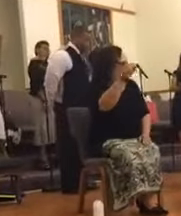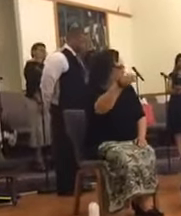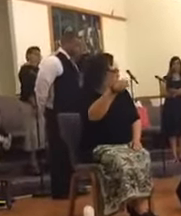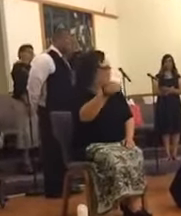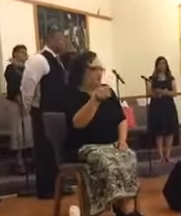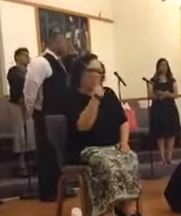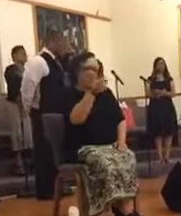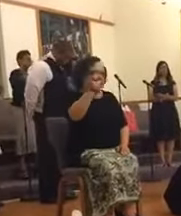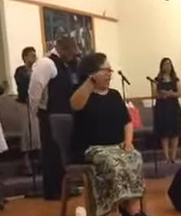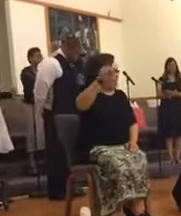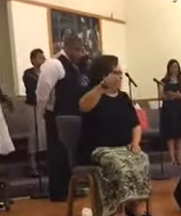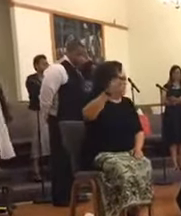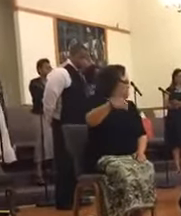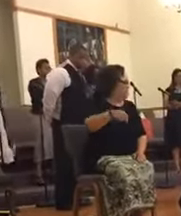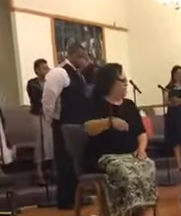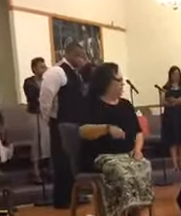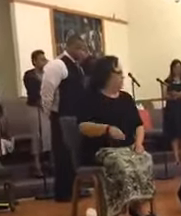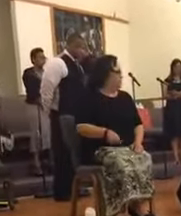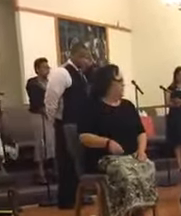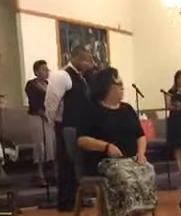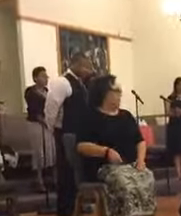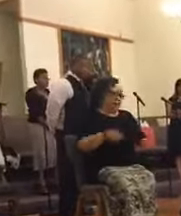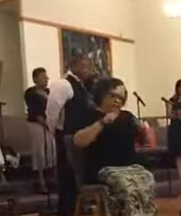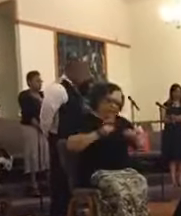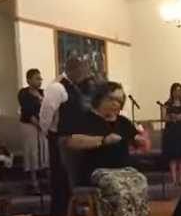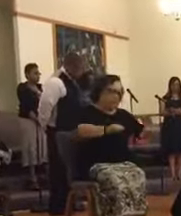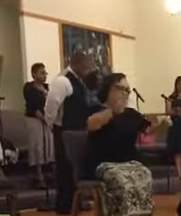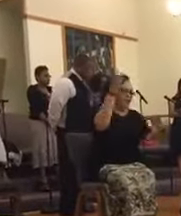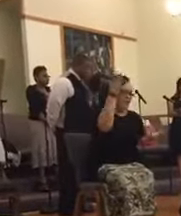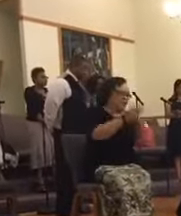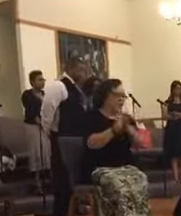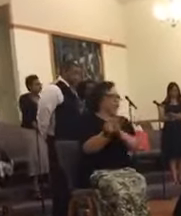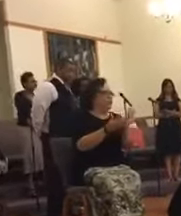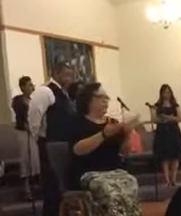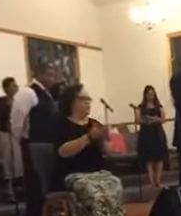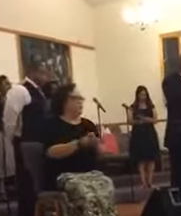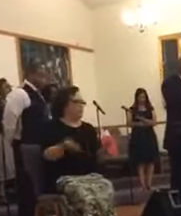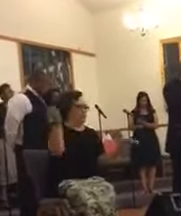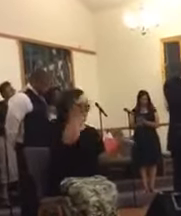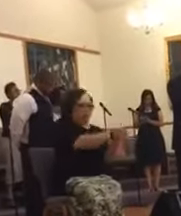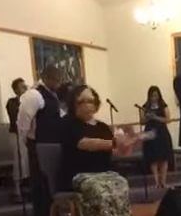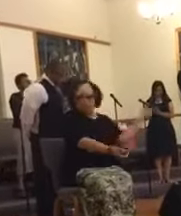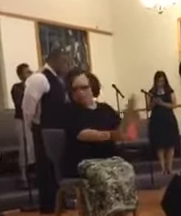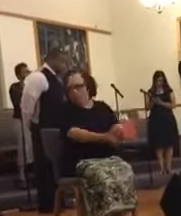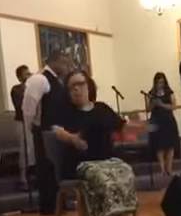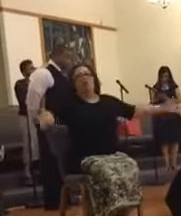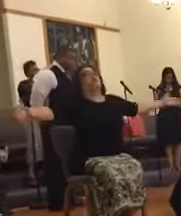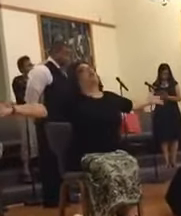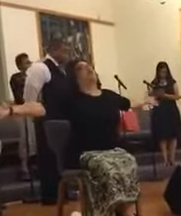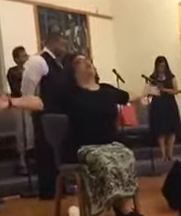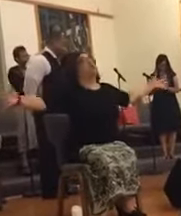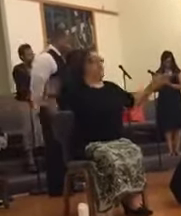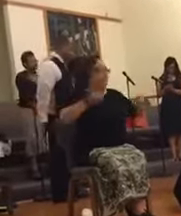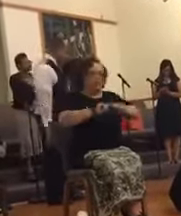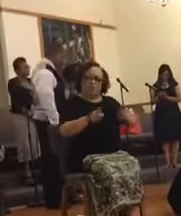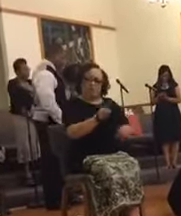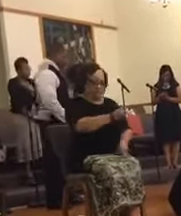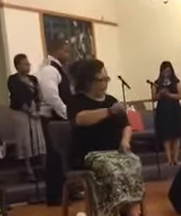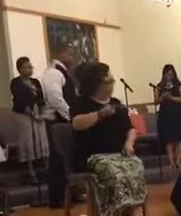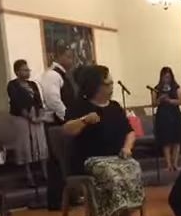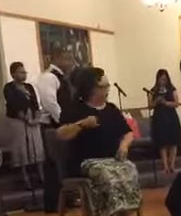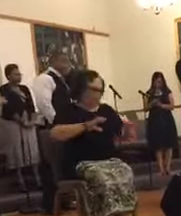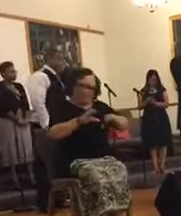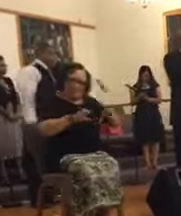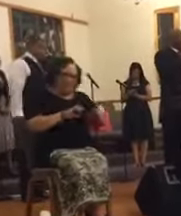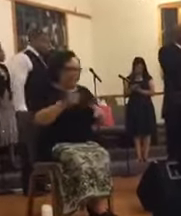say yes. They tried to stop him, not crucify him, but they played it in his hand. Is